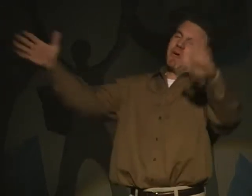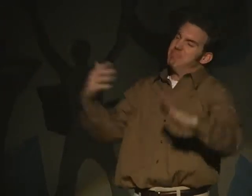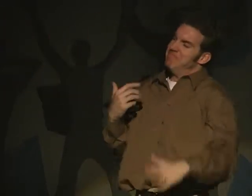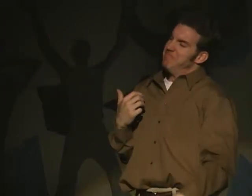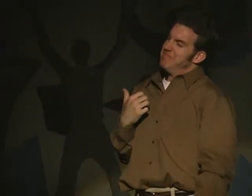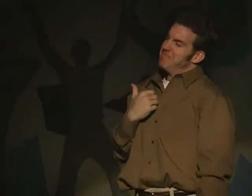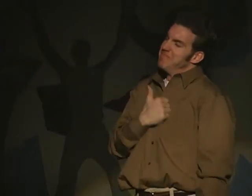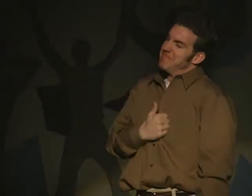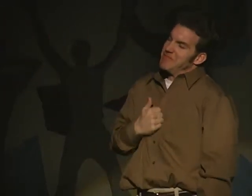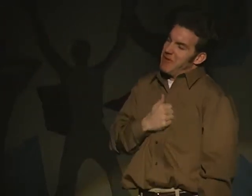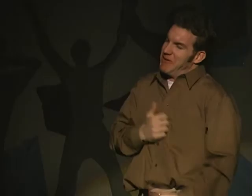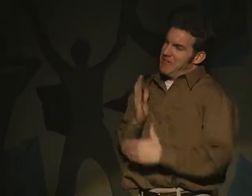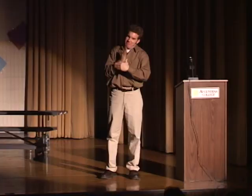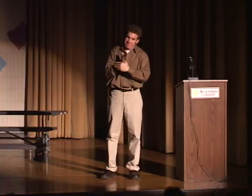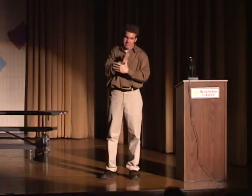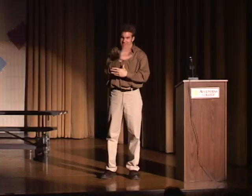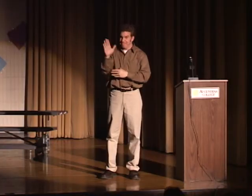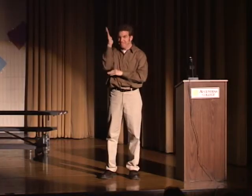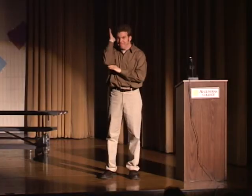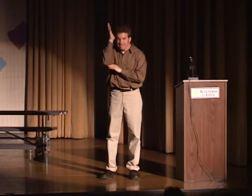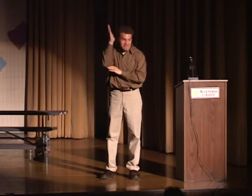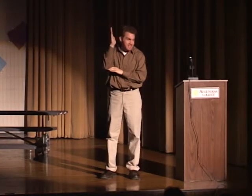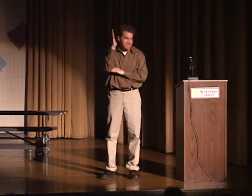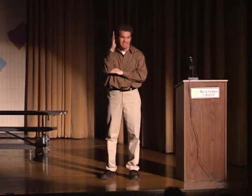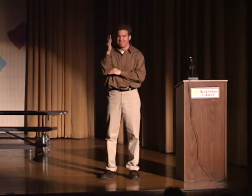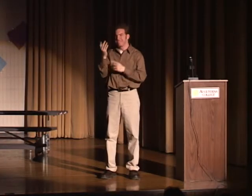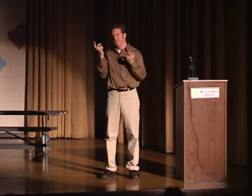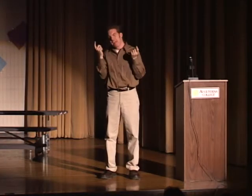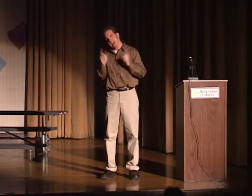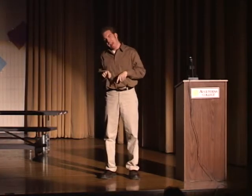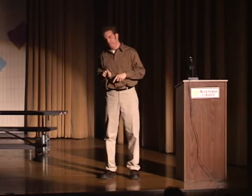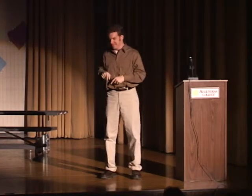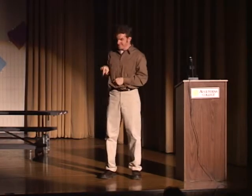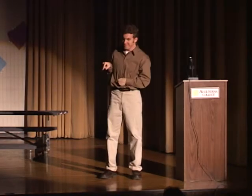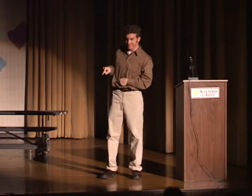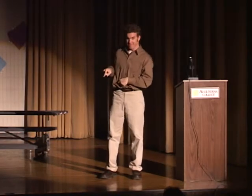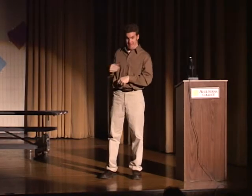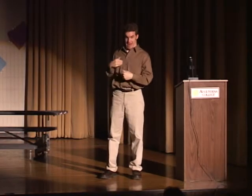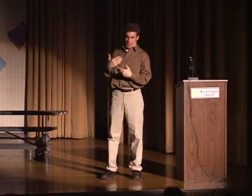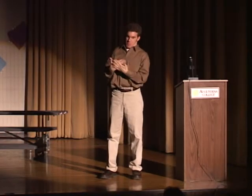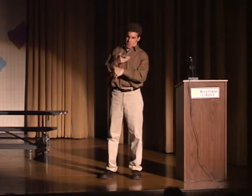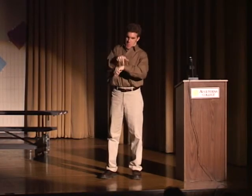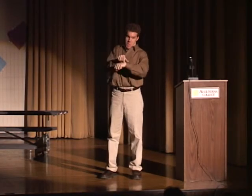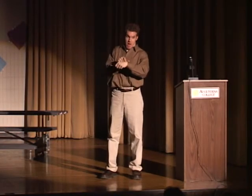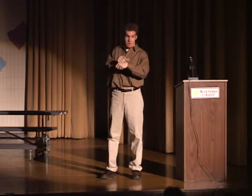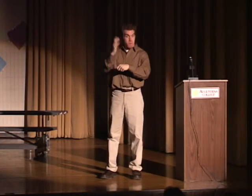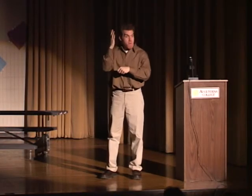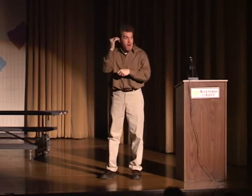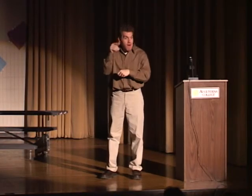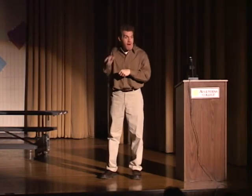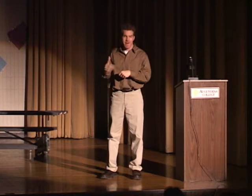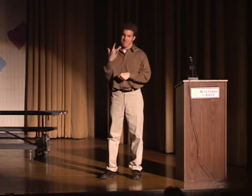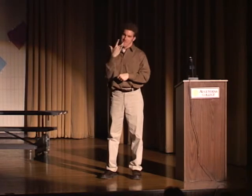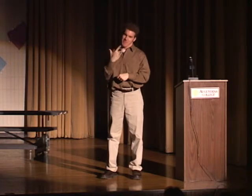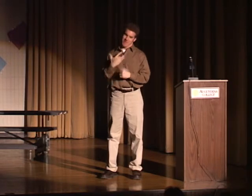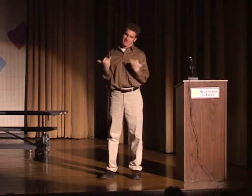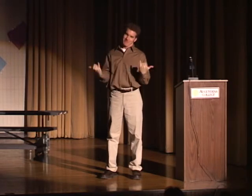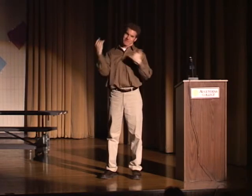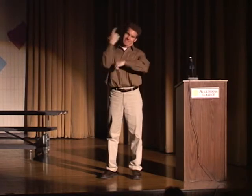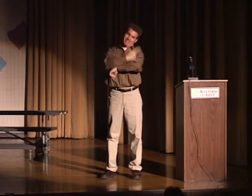then spoke. He said, "We're sorry to interrupt the pastor's sermon, but my son got a new watch today